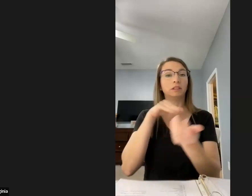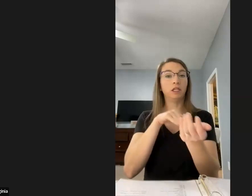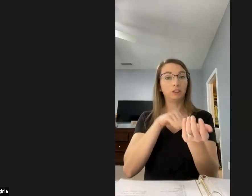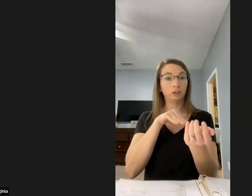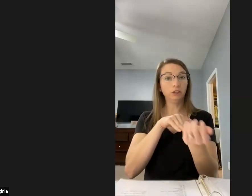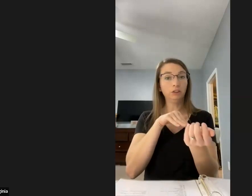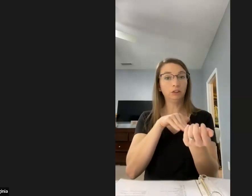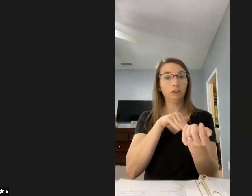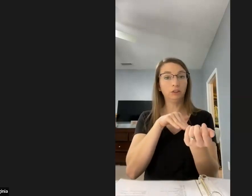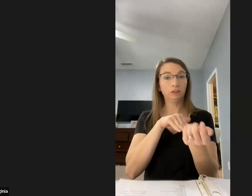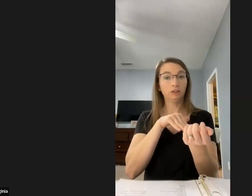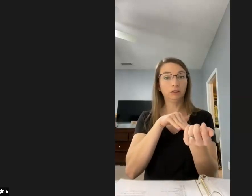doctor,